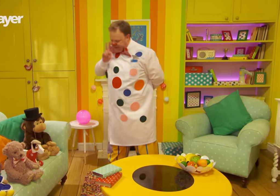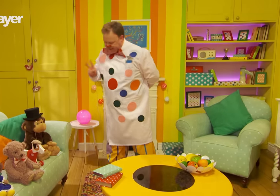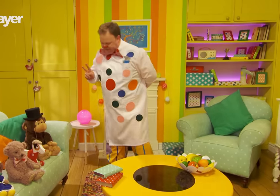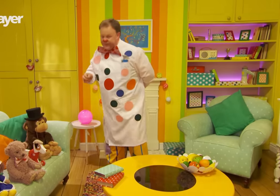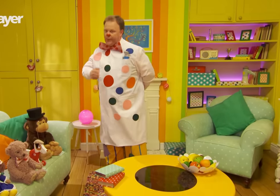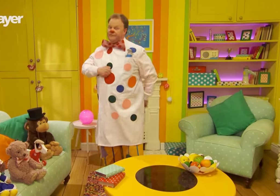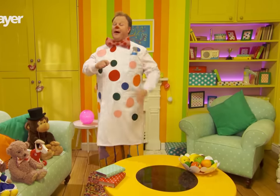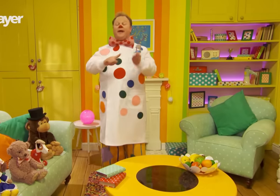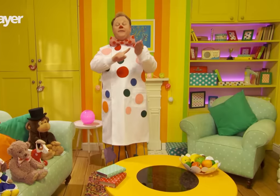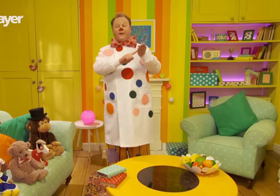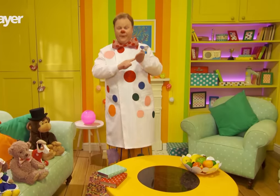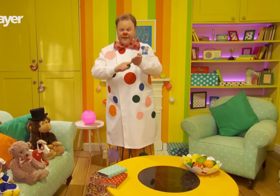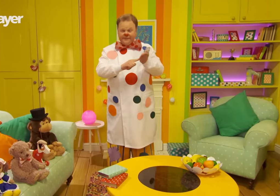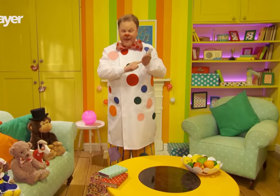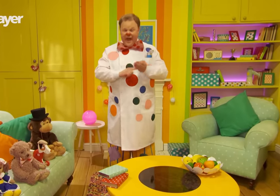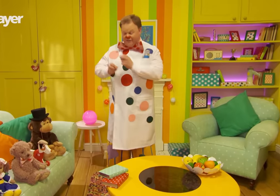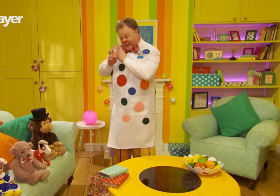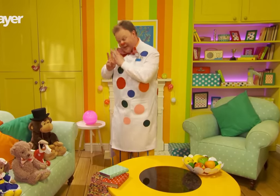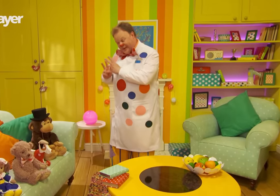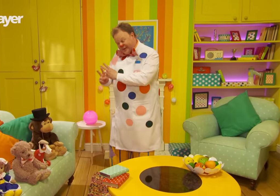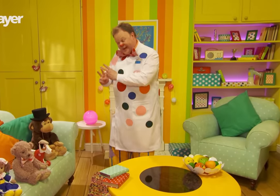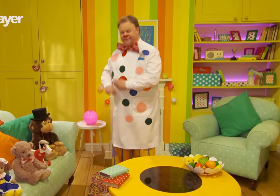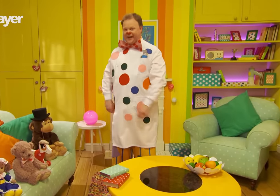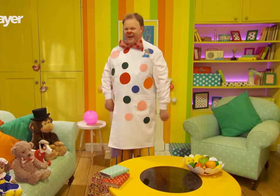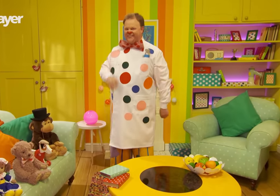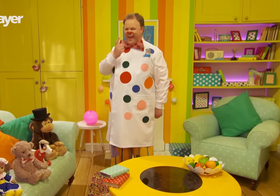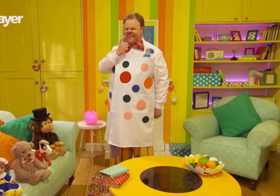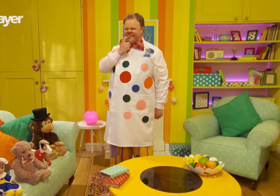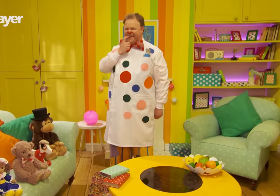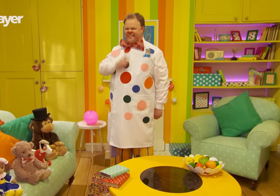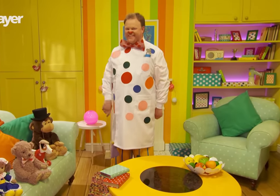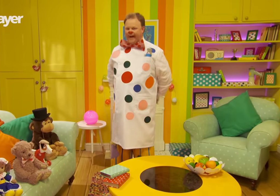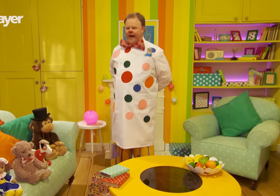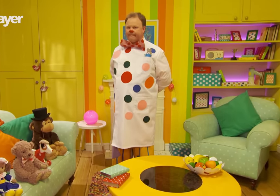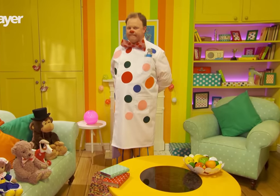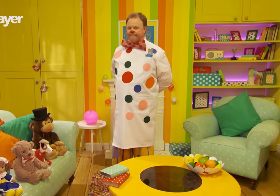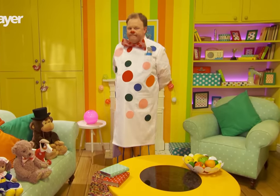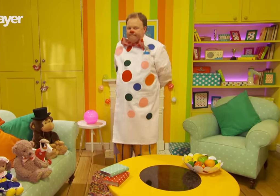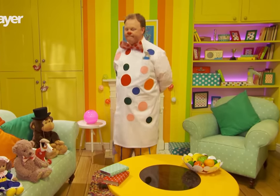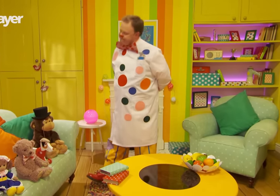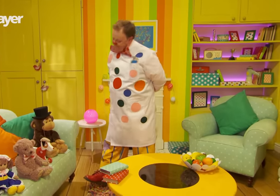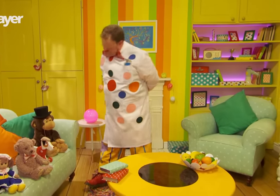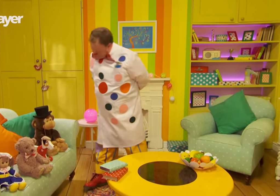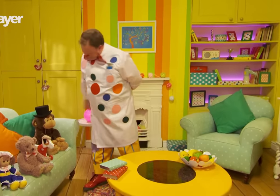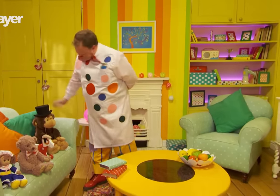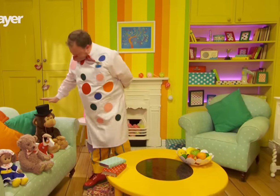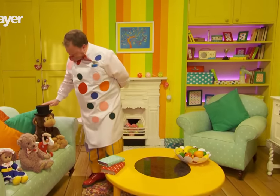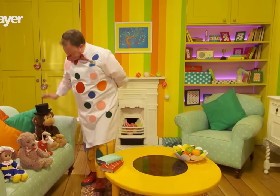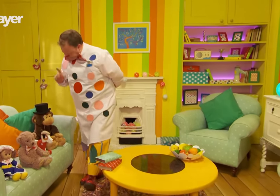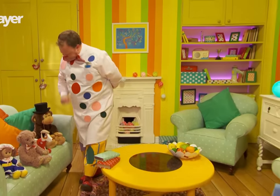checking that all of my toys have been looking after their teeth. Excellent idea, Dentist